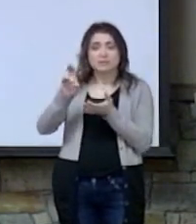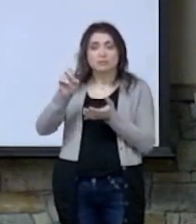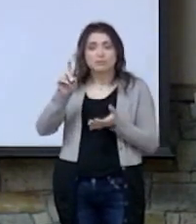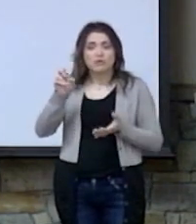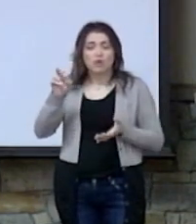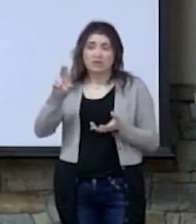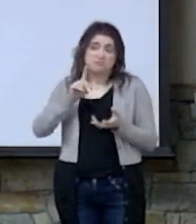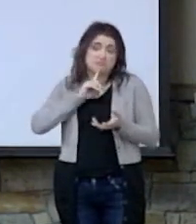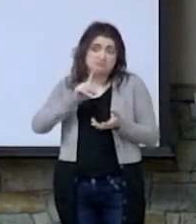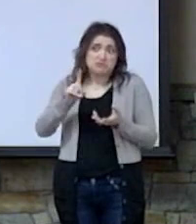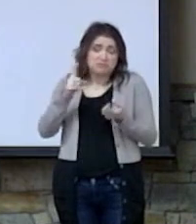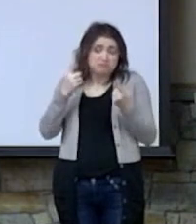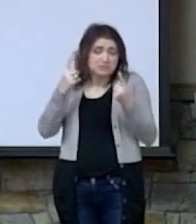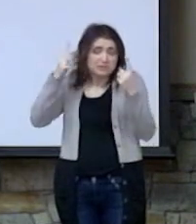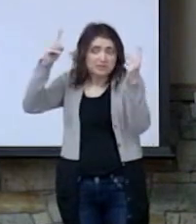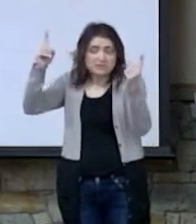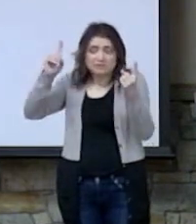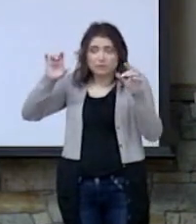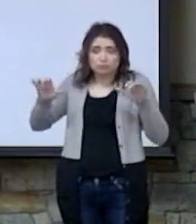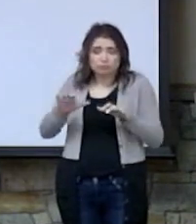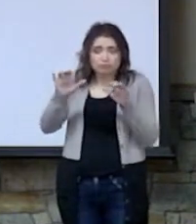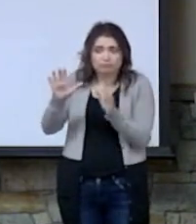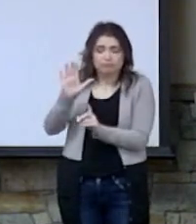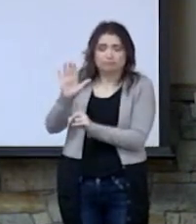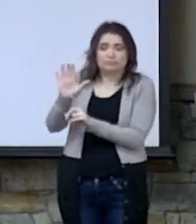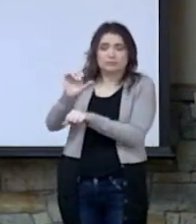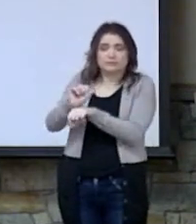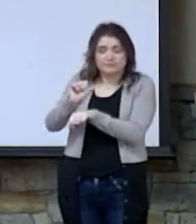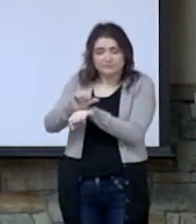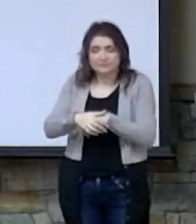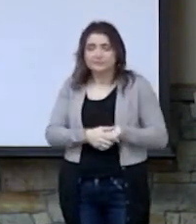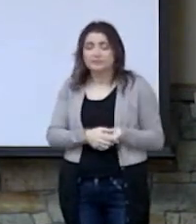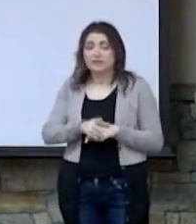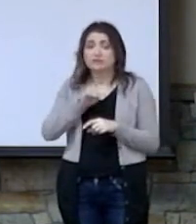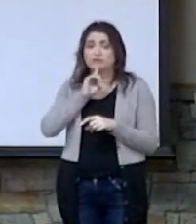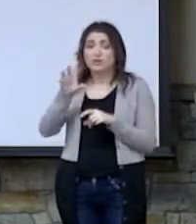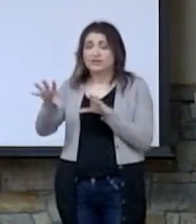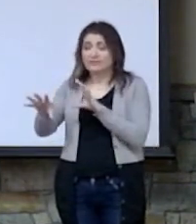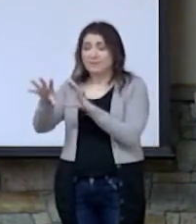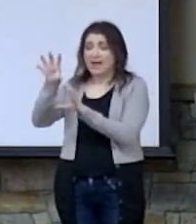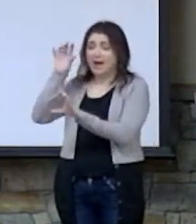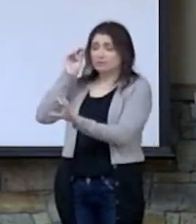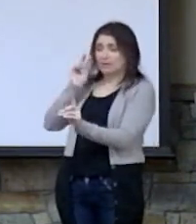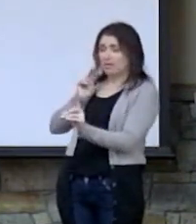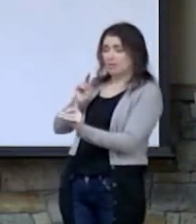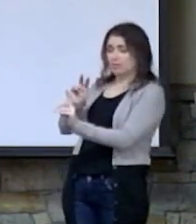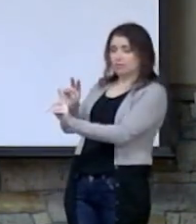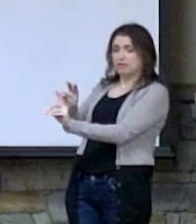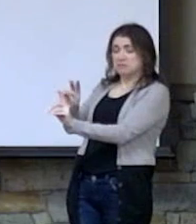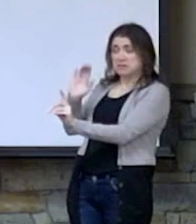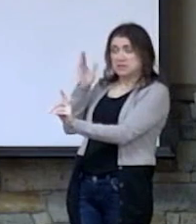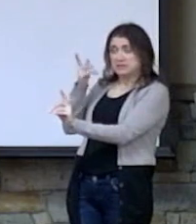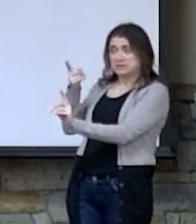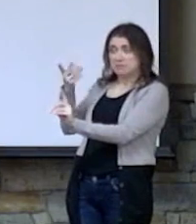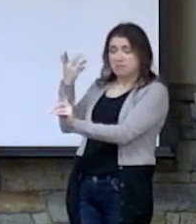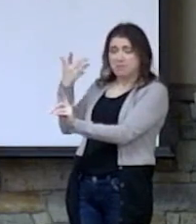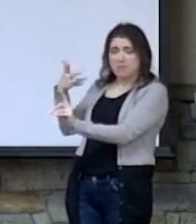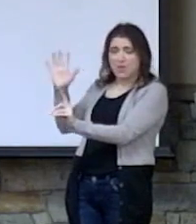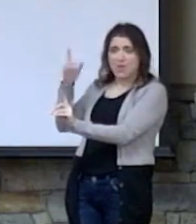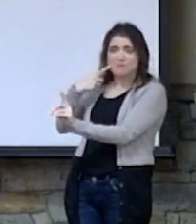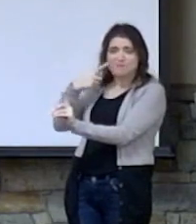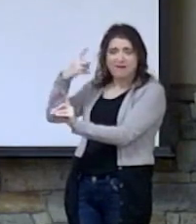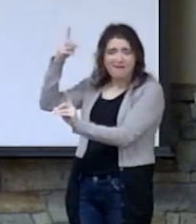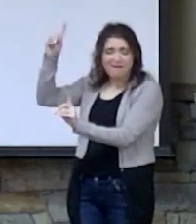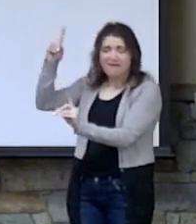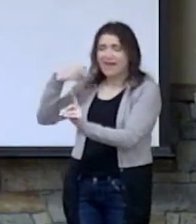incredibly successful at what he did. In fact, from the outside looking in, it would appear that he had it made. He had a